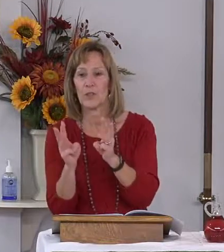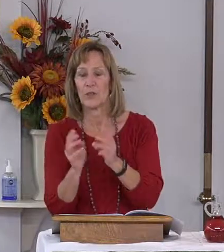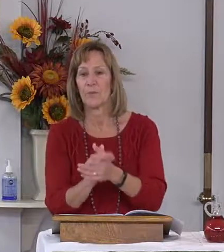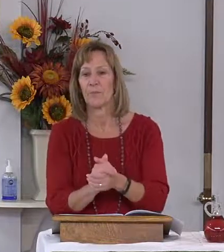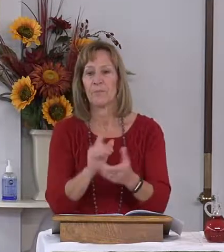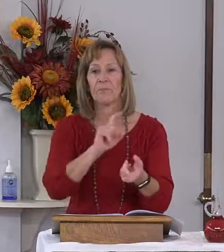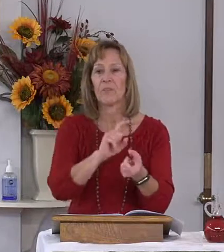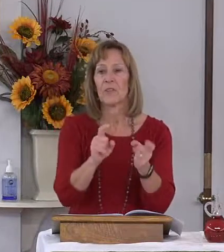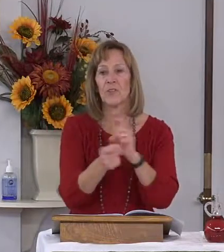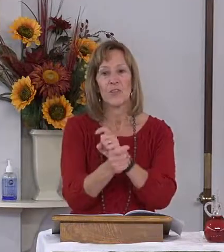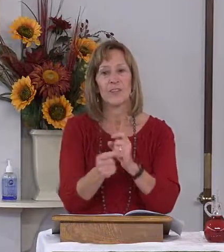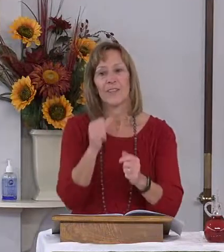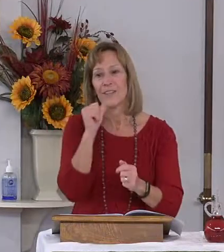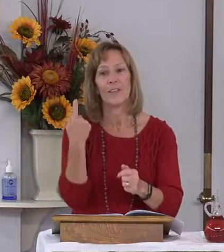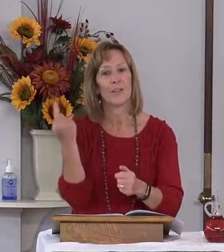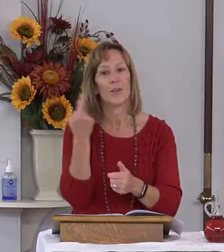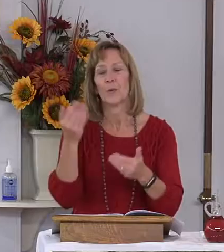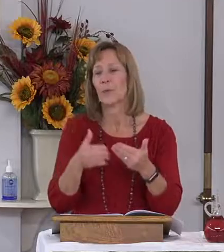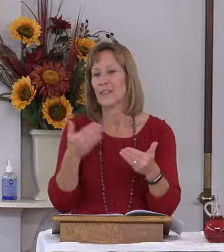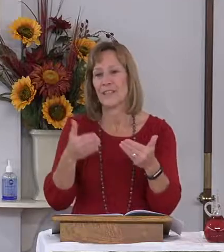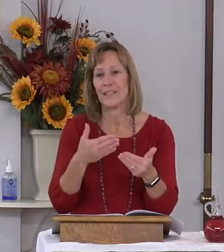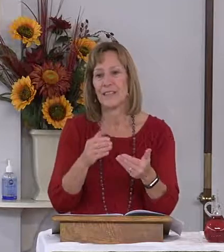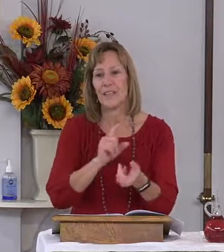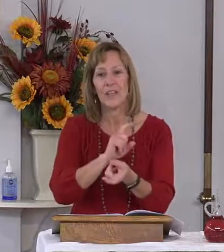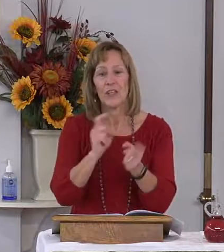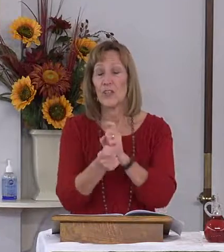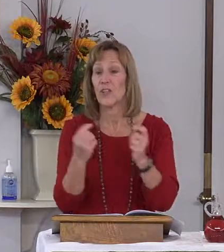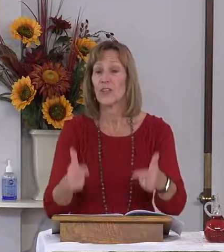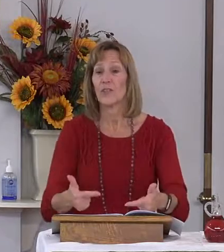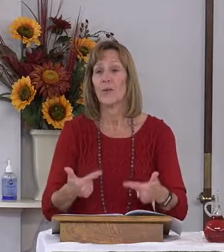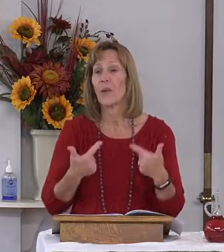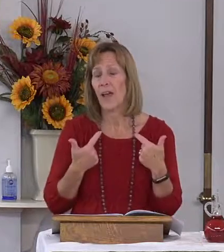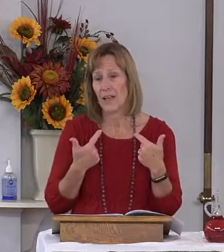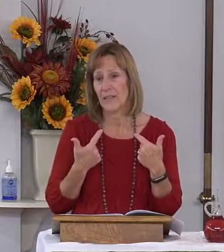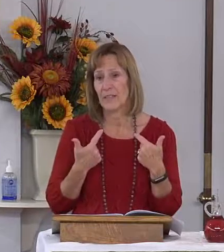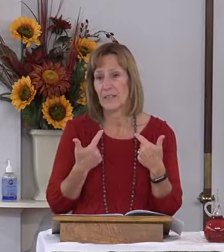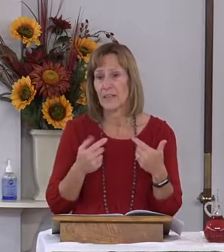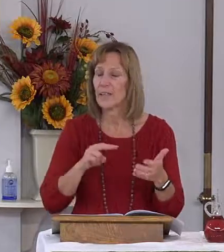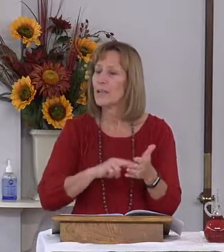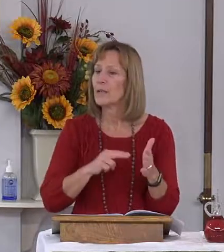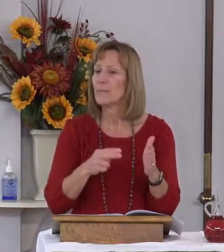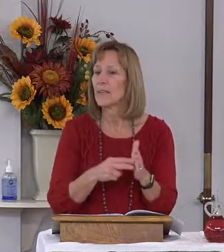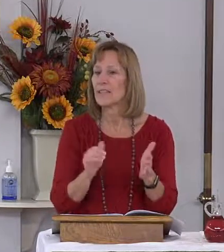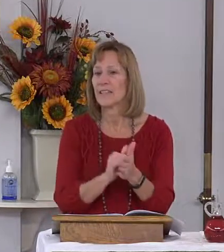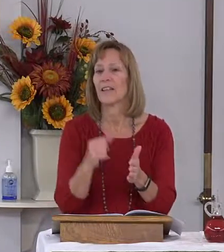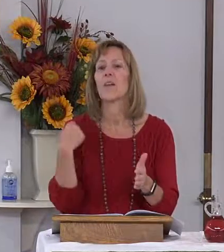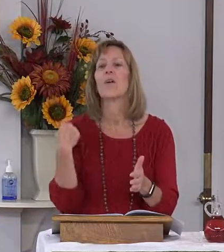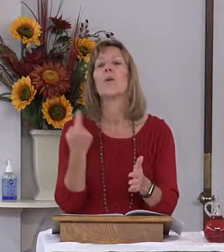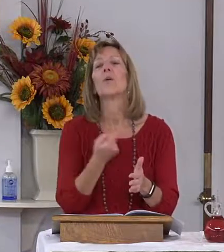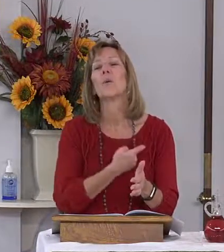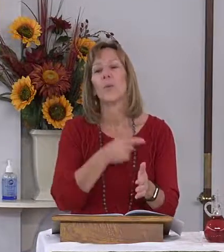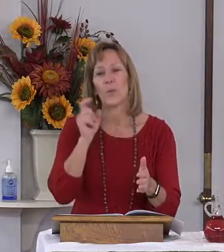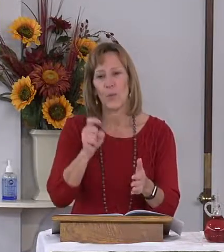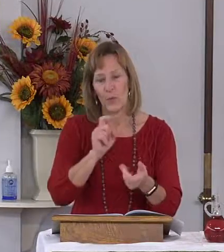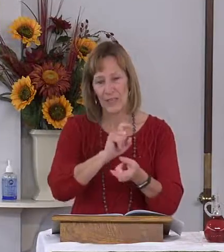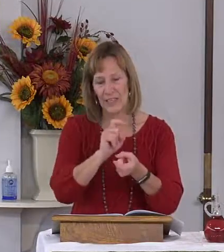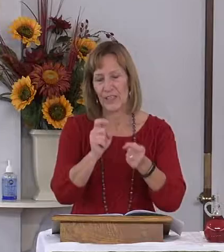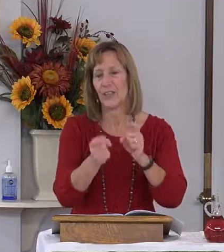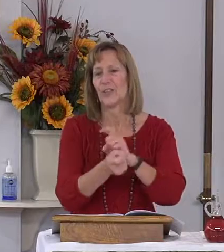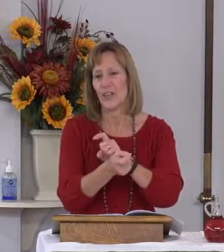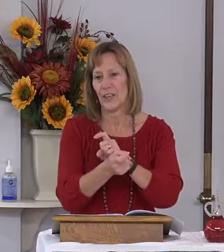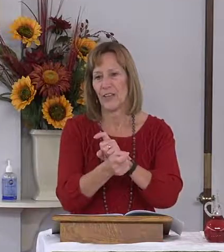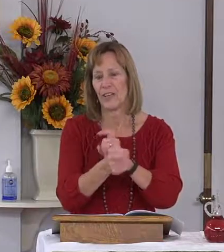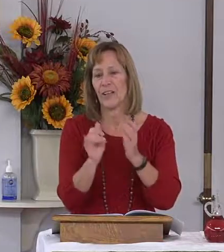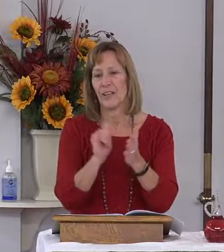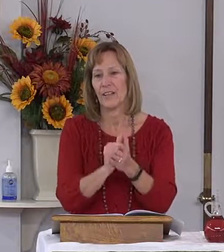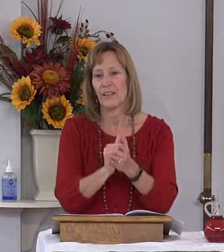And change is seldom easy. Change in our lives means that we have to change. And